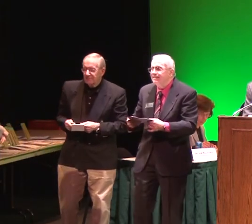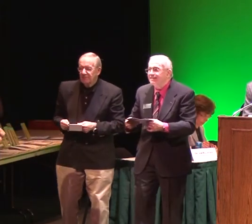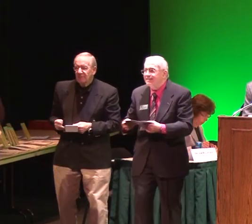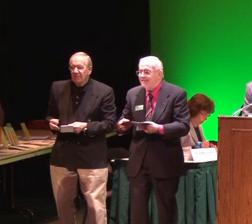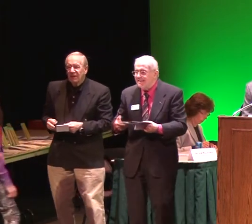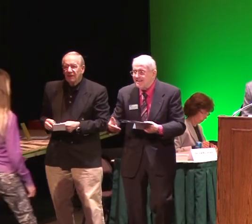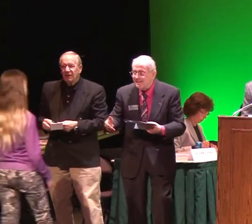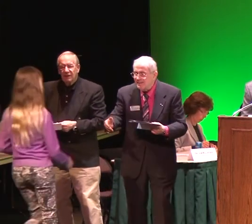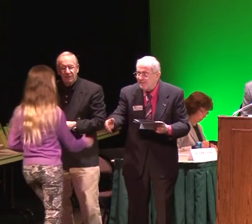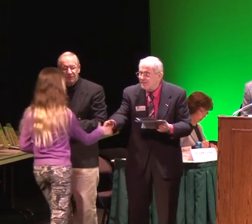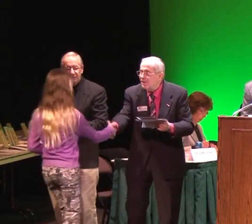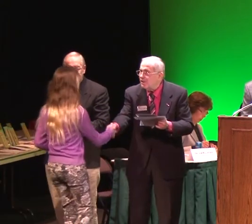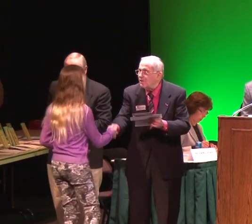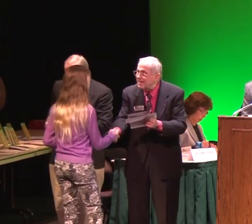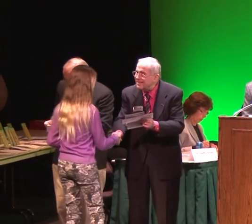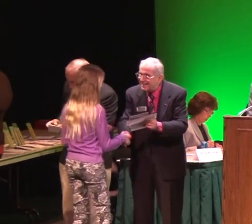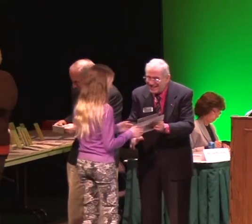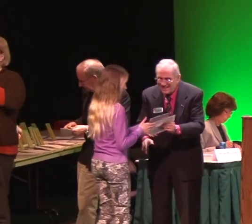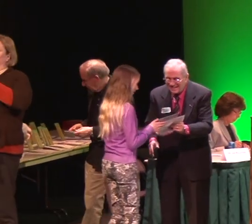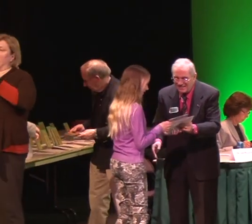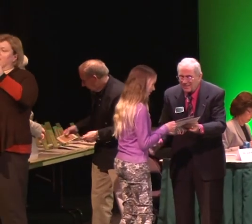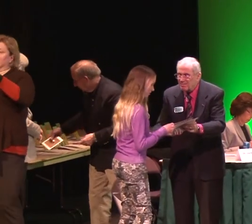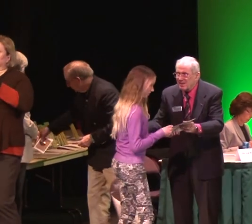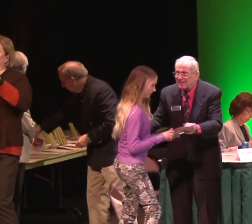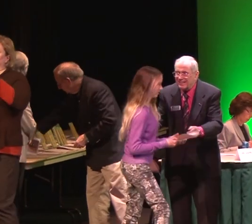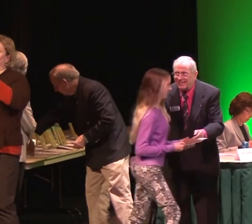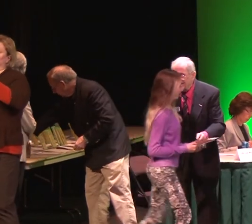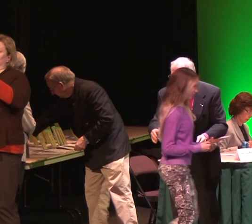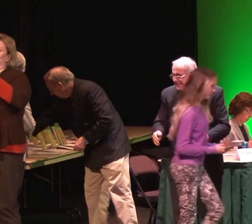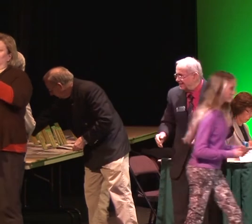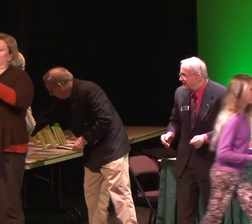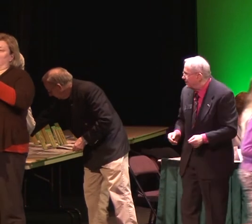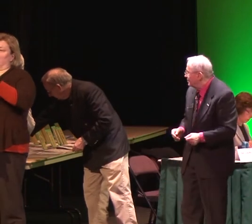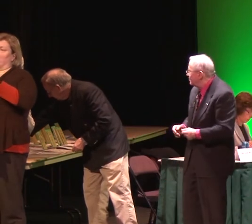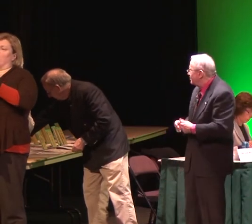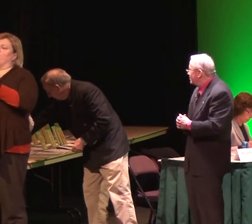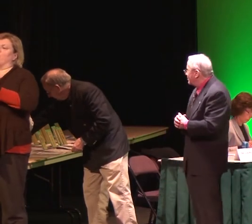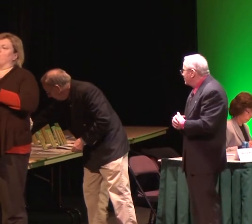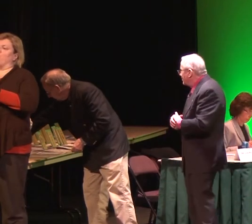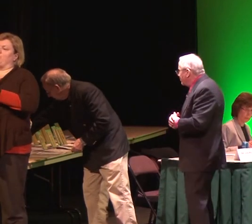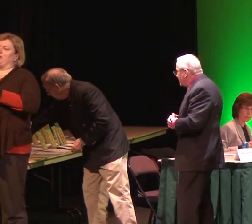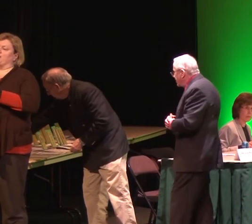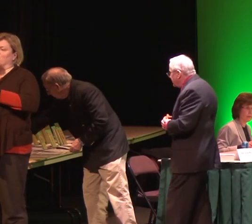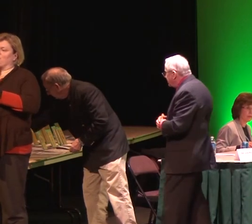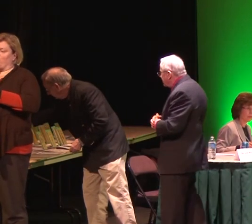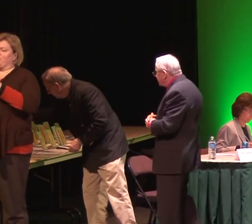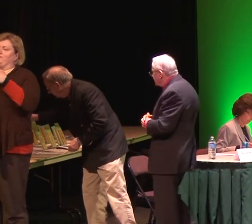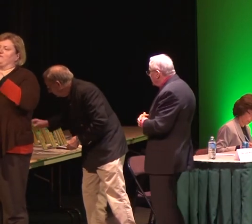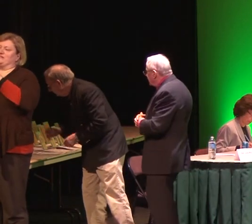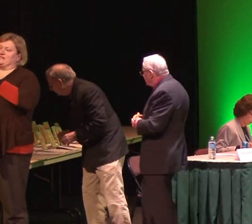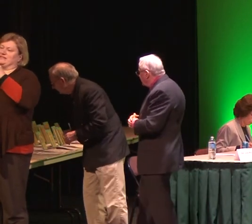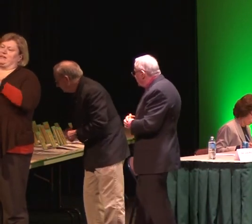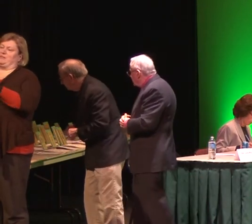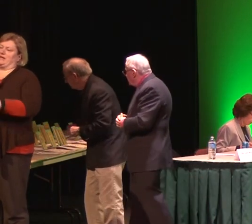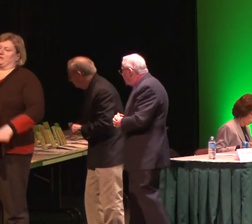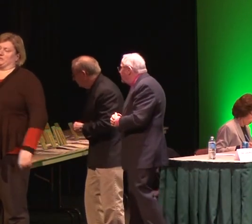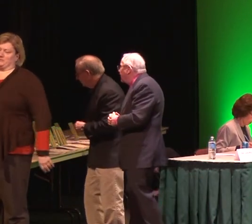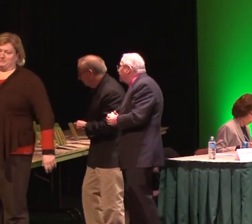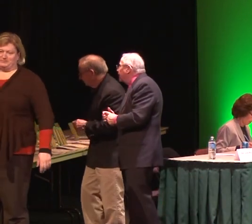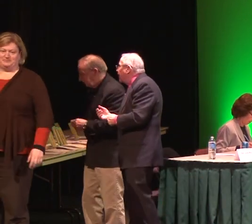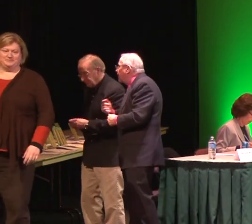a plaque and $30 for an outstanding physics-related project from the UMass Dartmouth Physics Alumni Council.